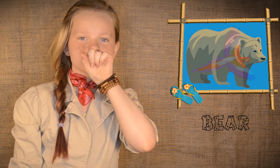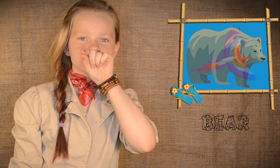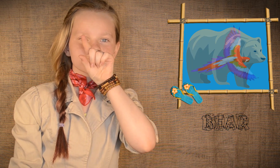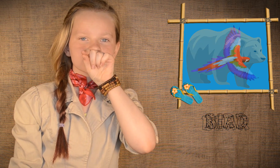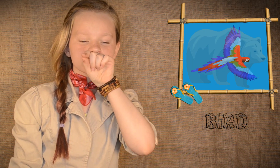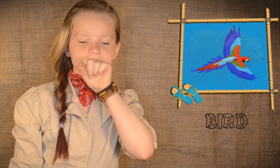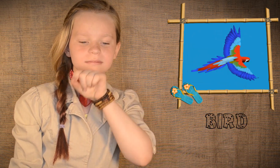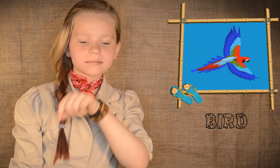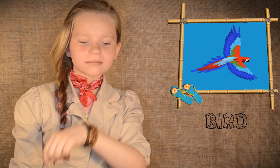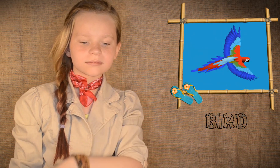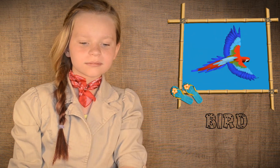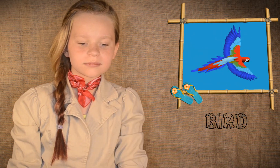Bird